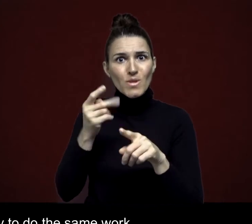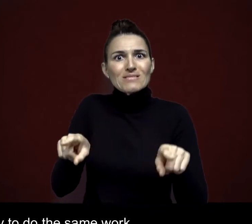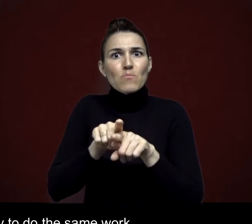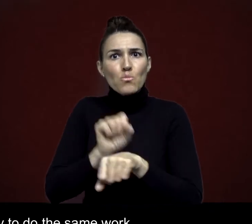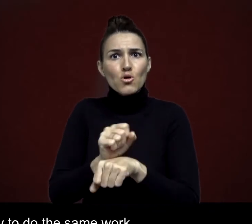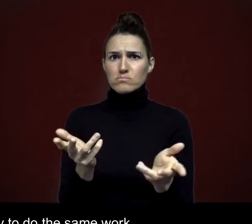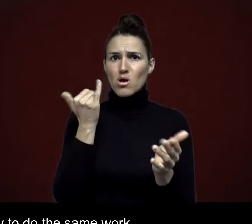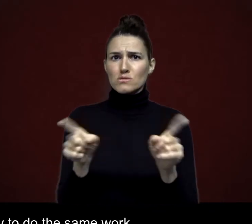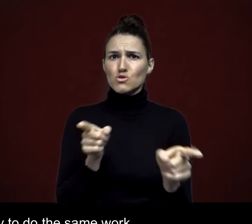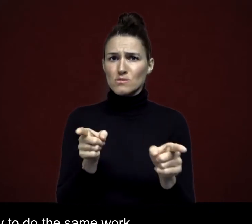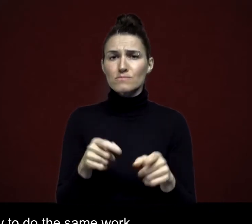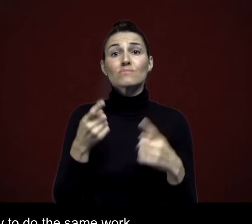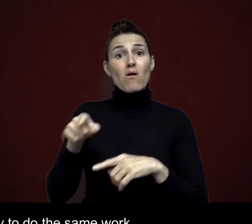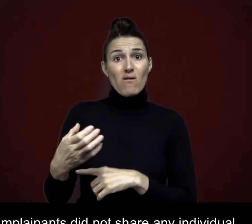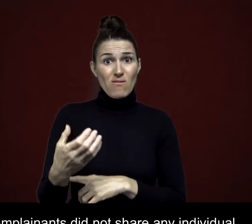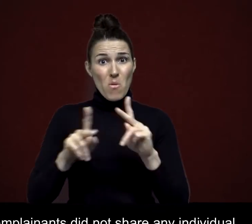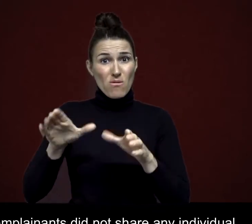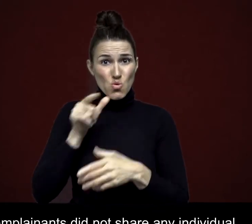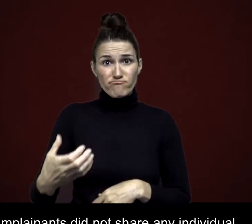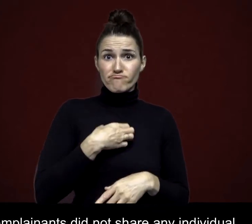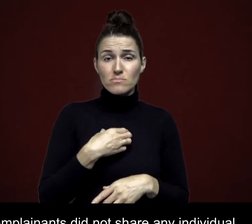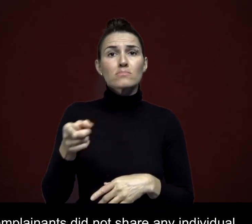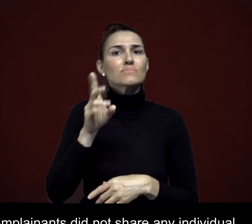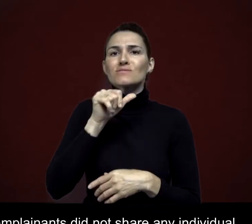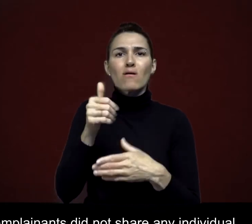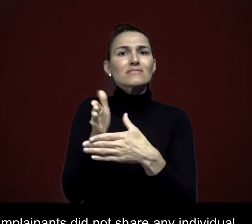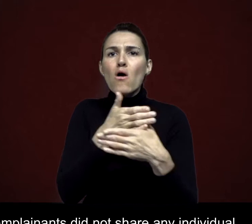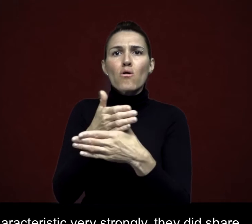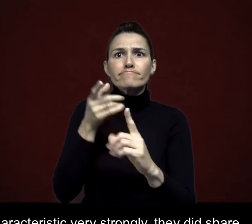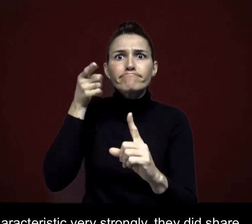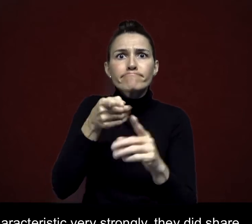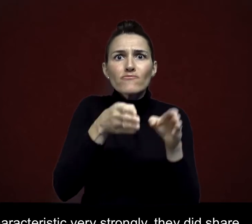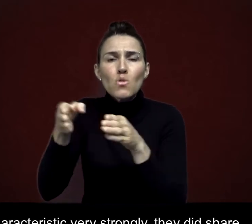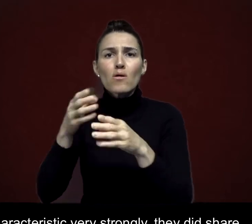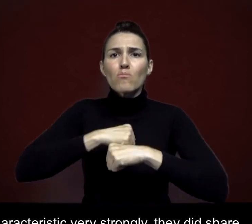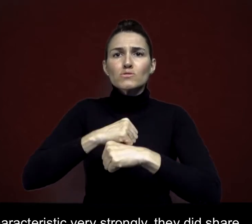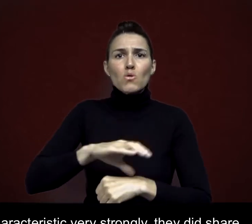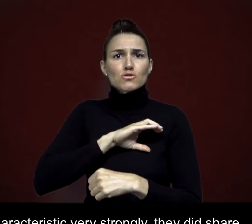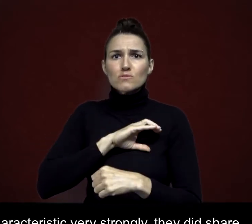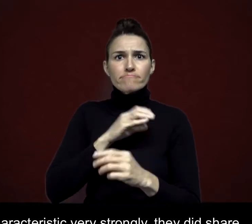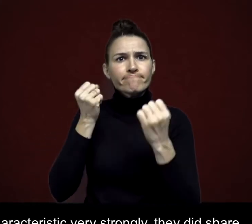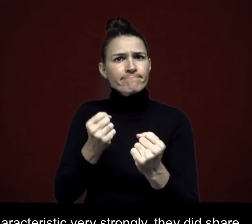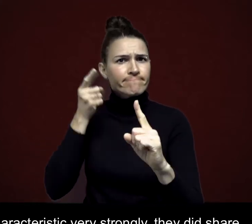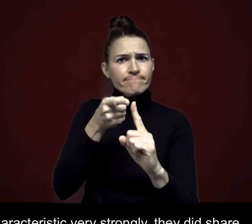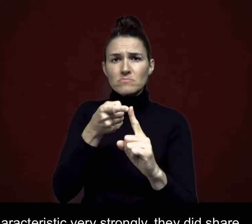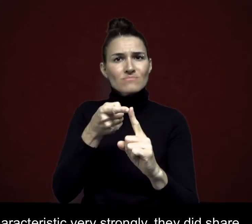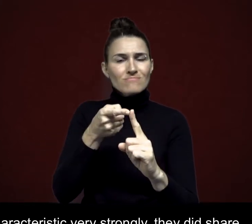company to do the same work. While the complainants did not share any individual protected characteristic very strongly, they did share